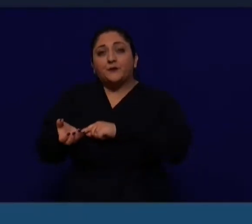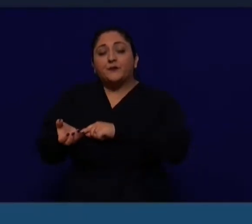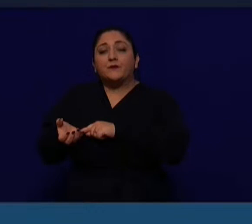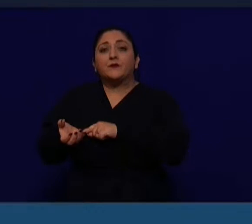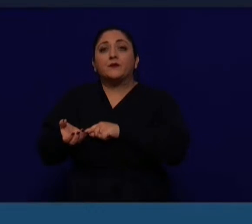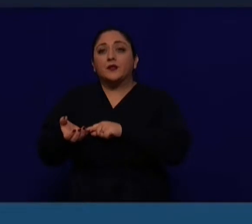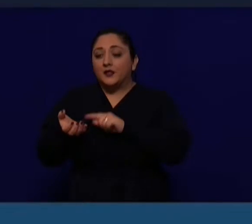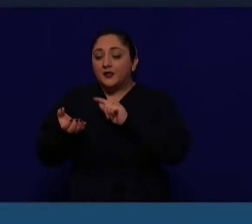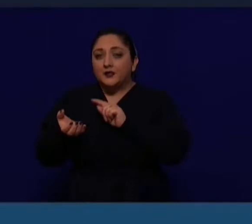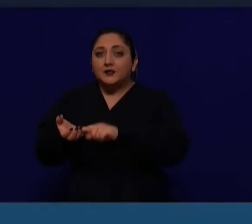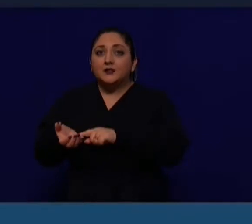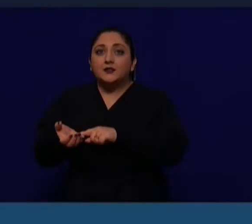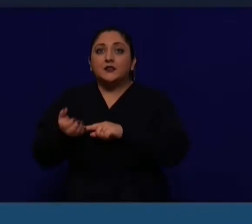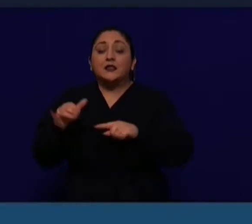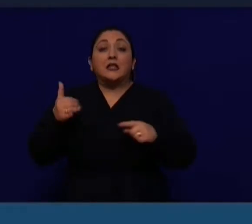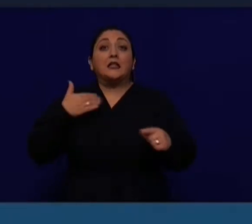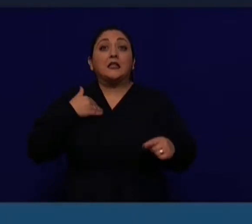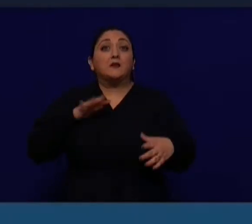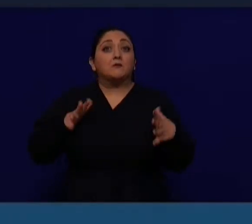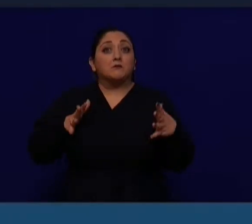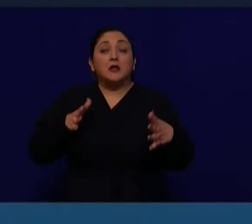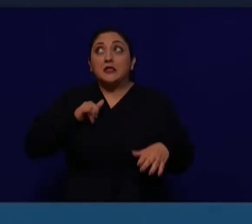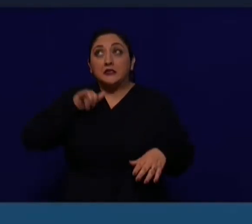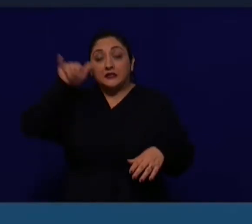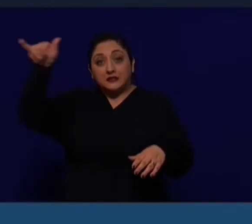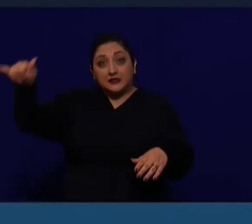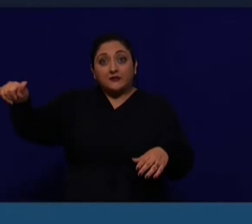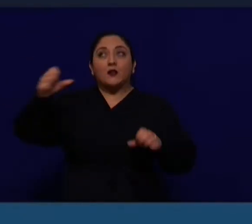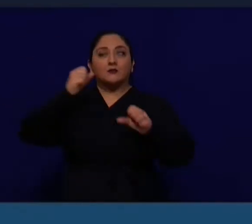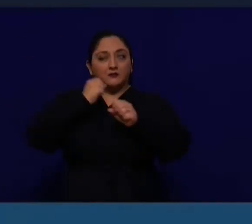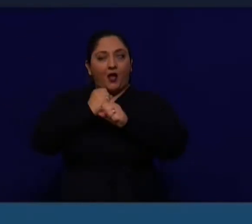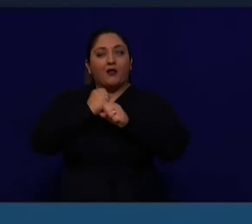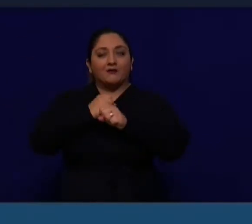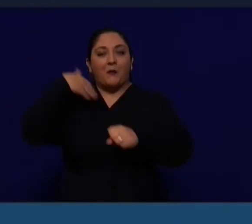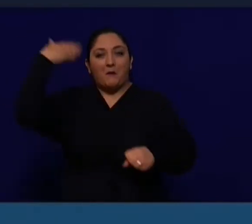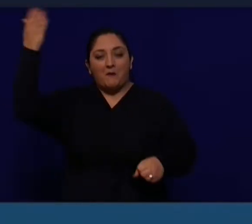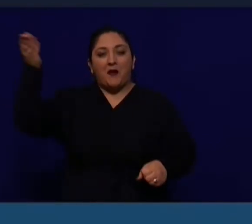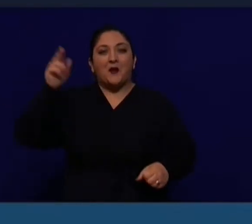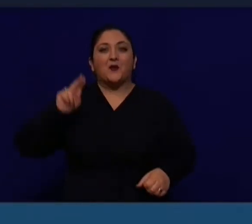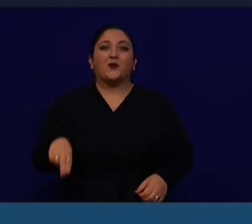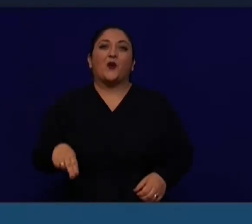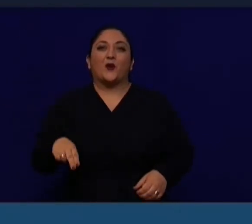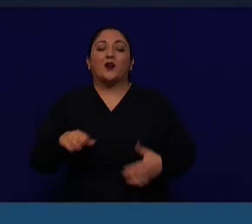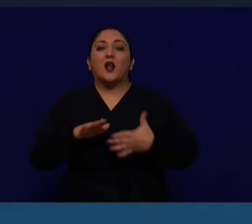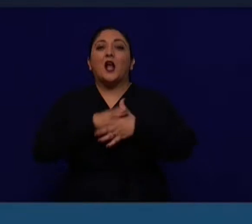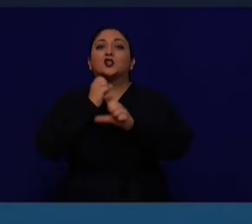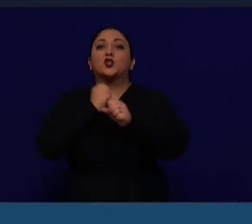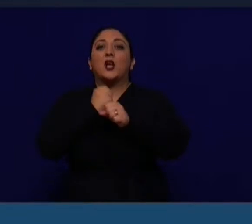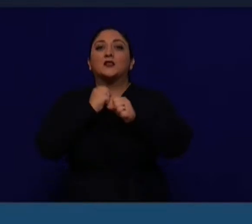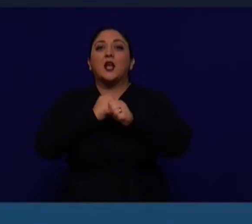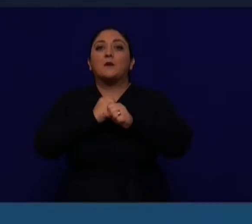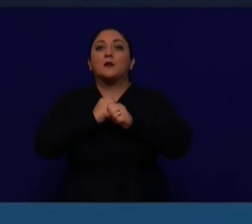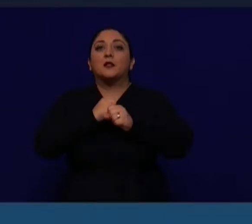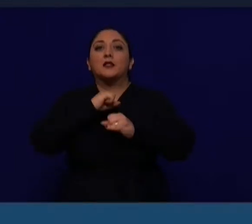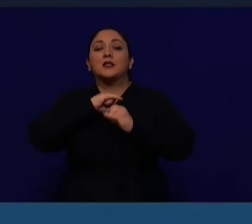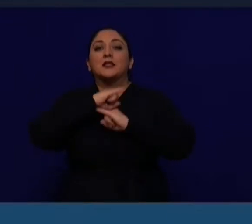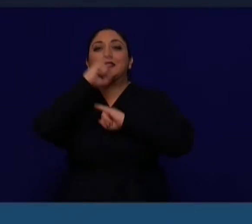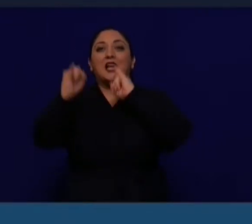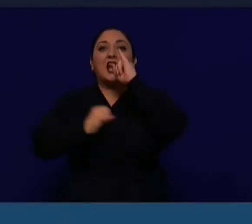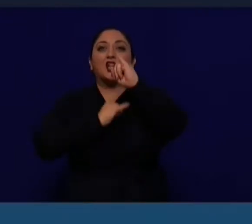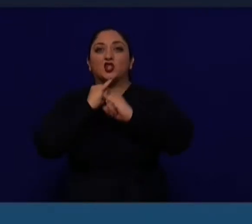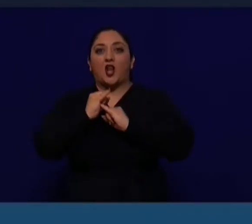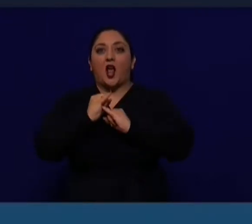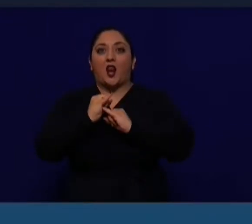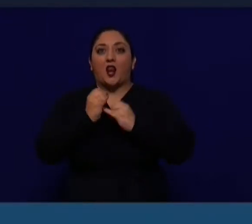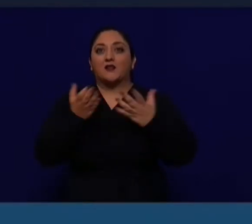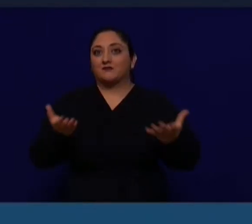App din anke kissifer tkun tista' ukoll taħdem barra minn Malta dik li ngħidula interoperability li hija xi ħaġa li hija importanti ħafna